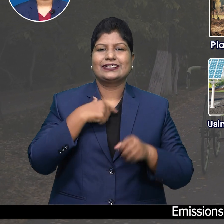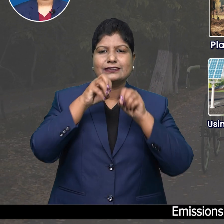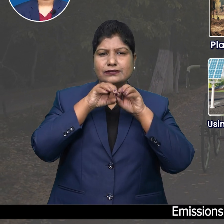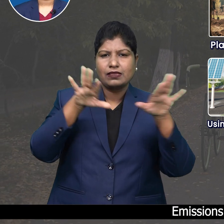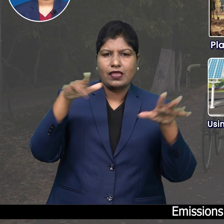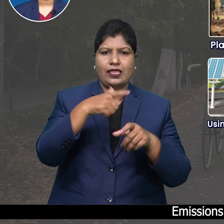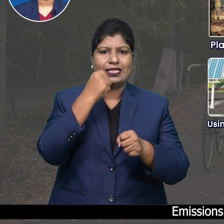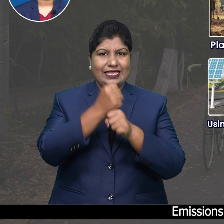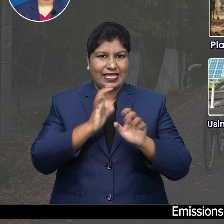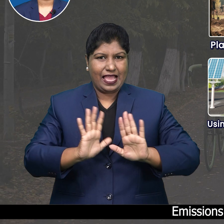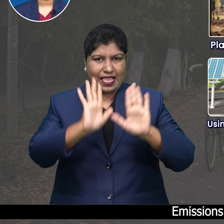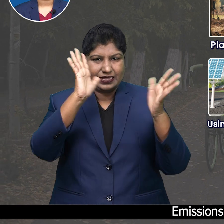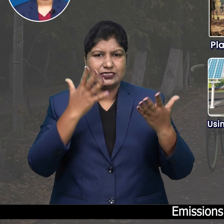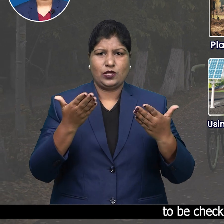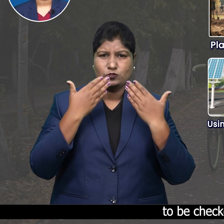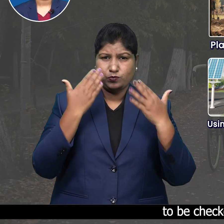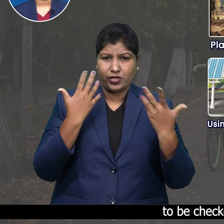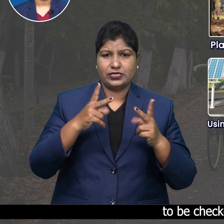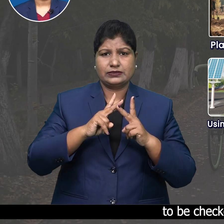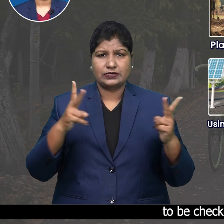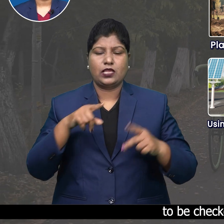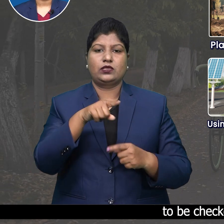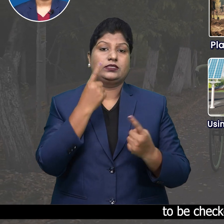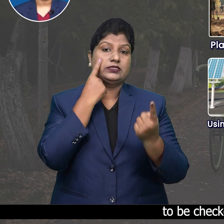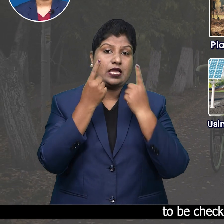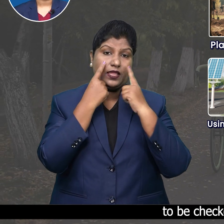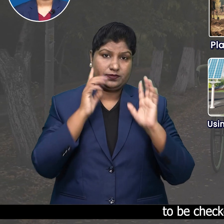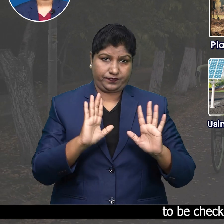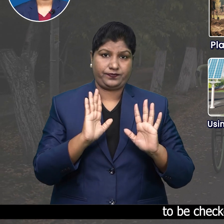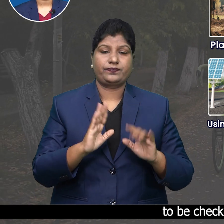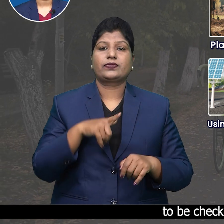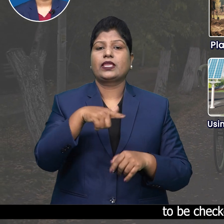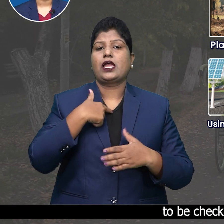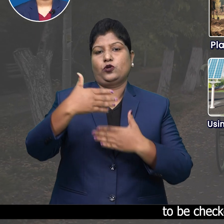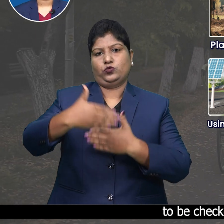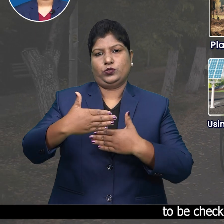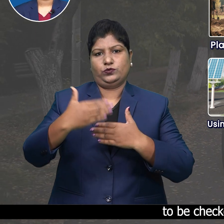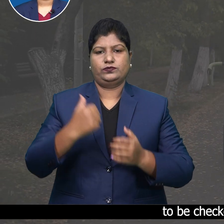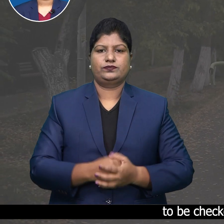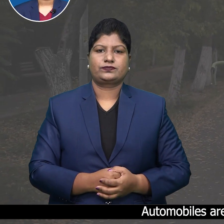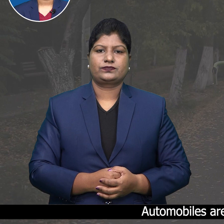Emissions from industries to be checked and controlled.